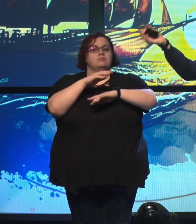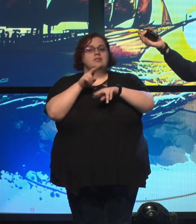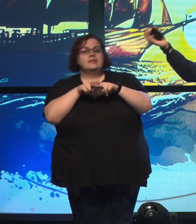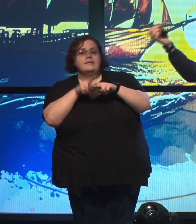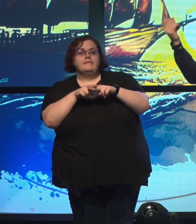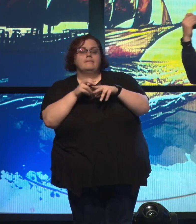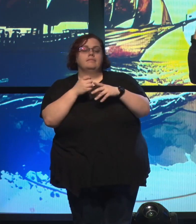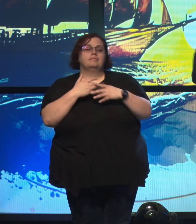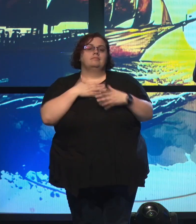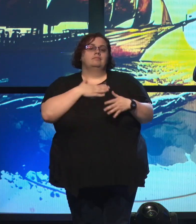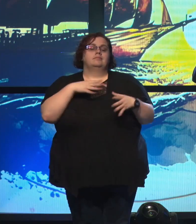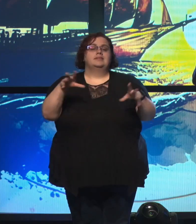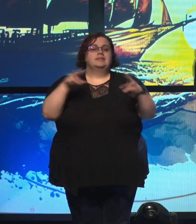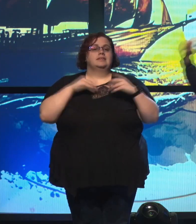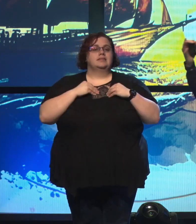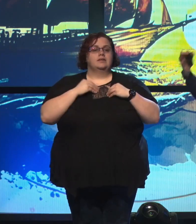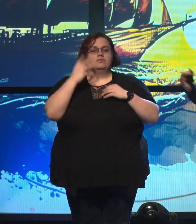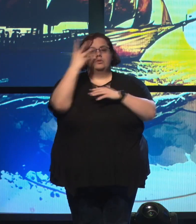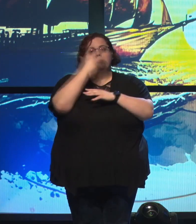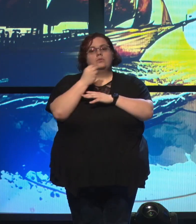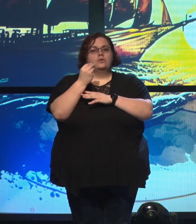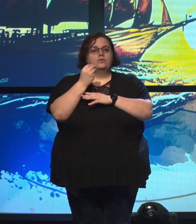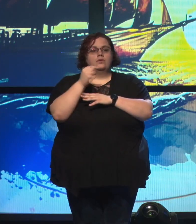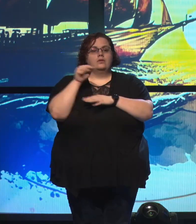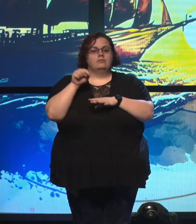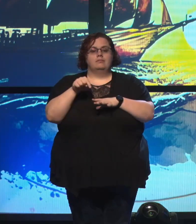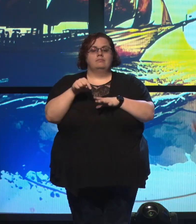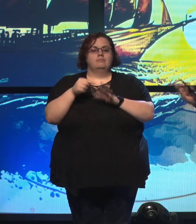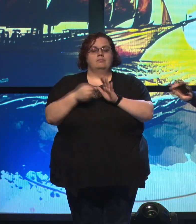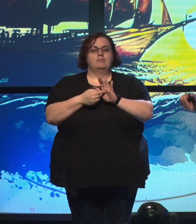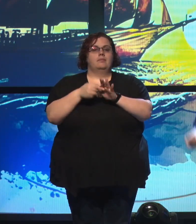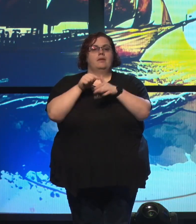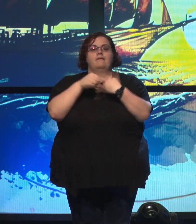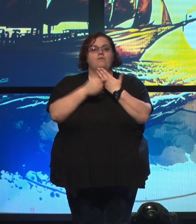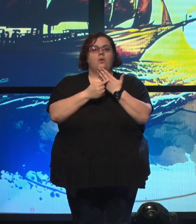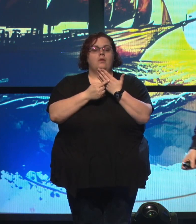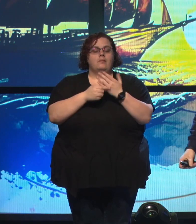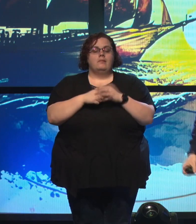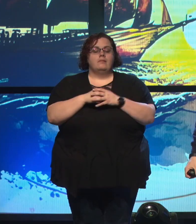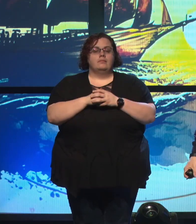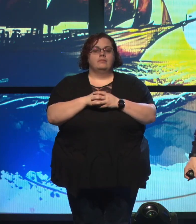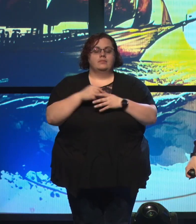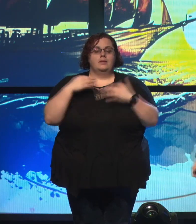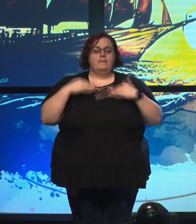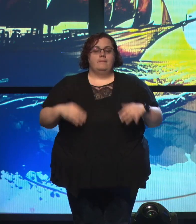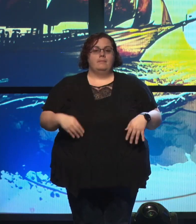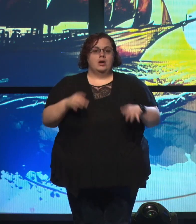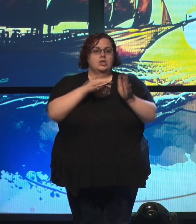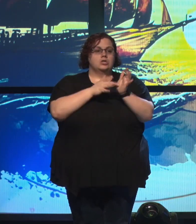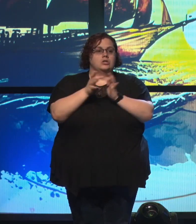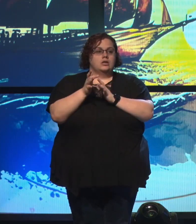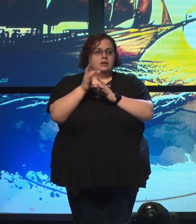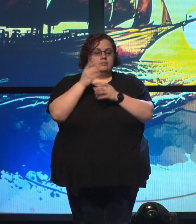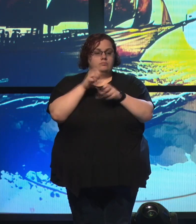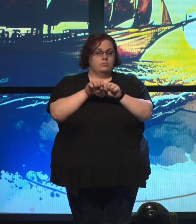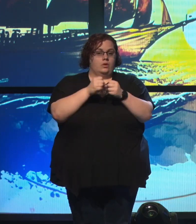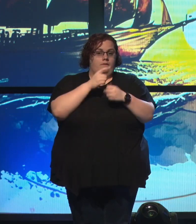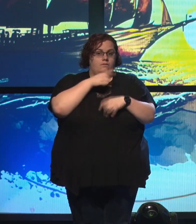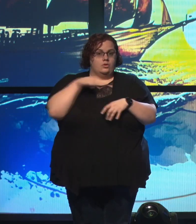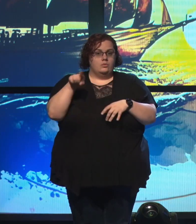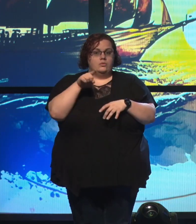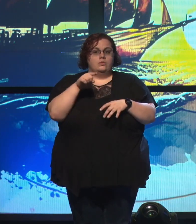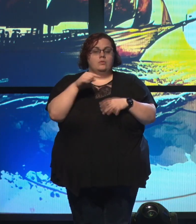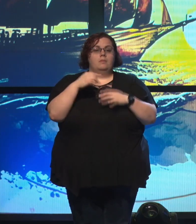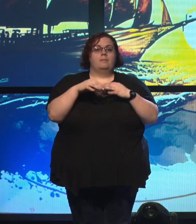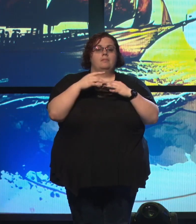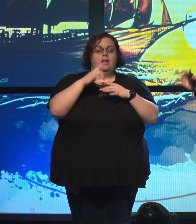and receive this beautiful, beautiful metaphor, this beautiful symbol. The body of Christ broken for you, the blood of